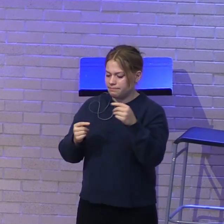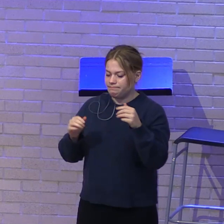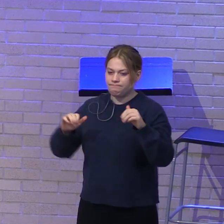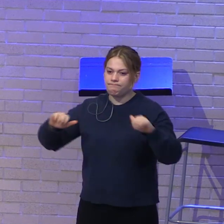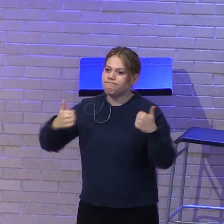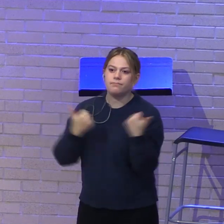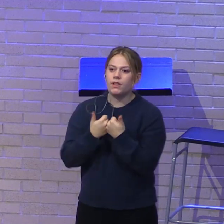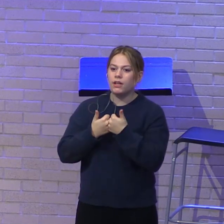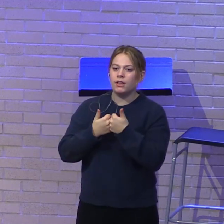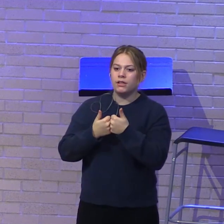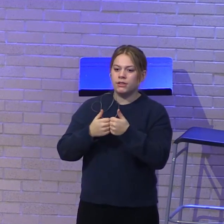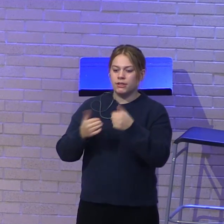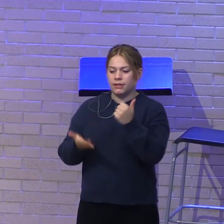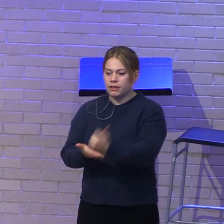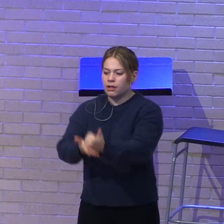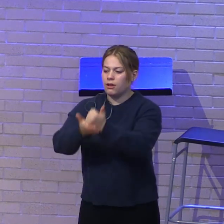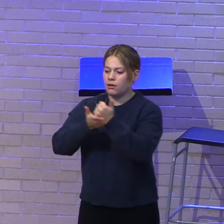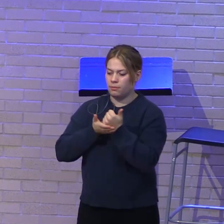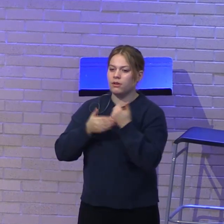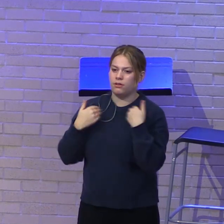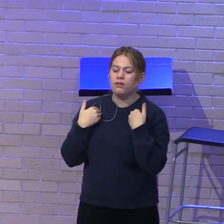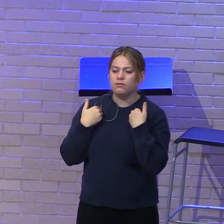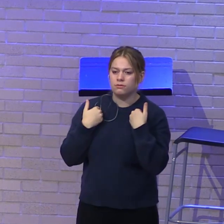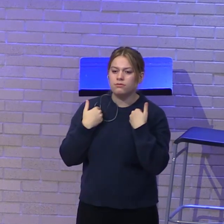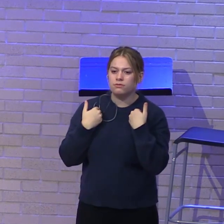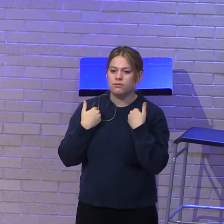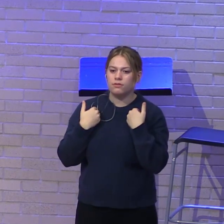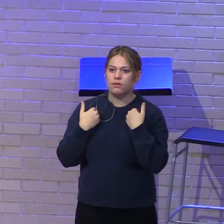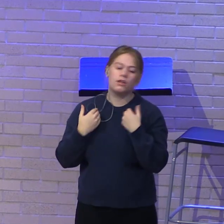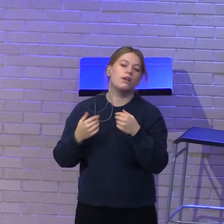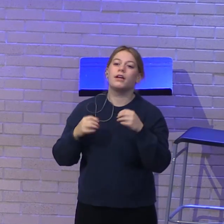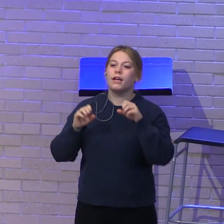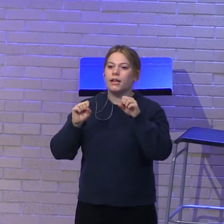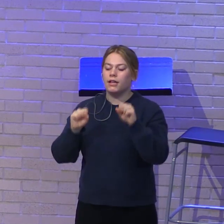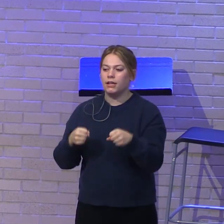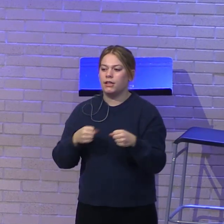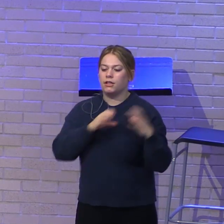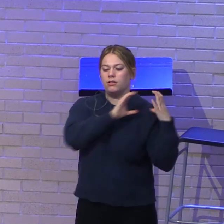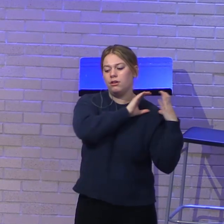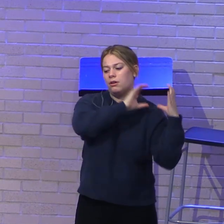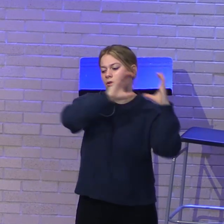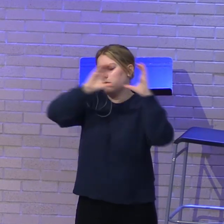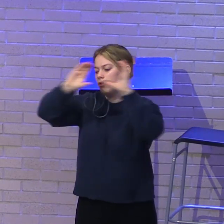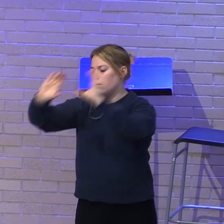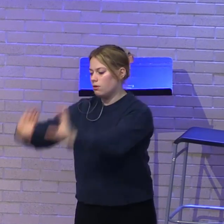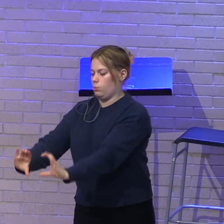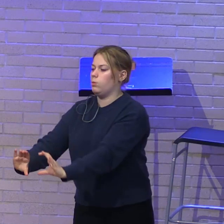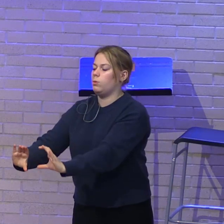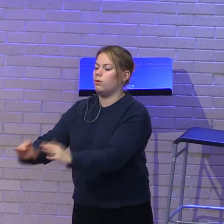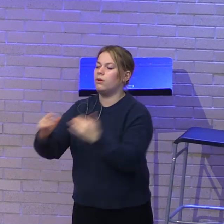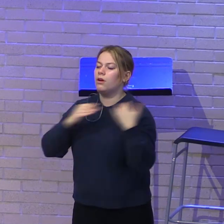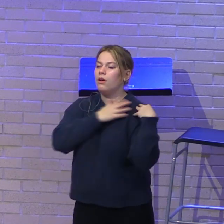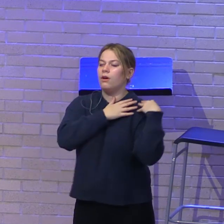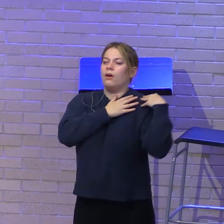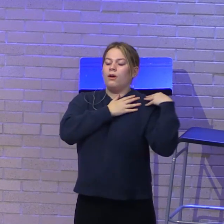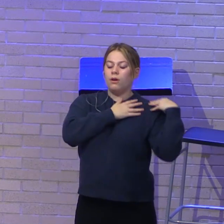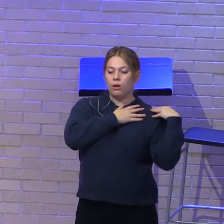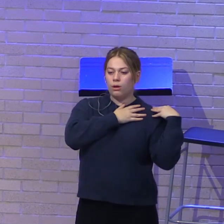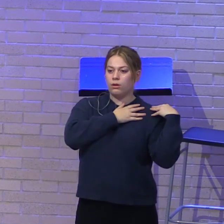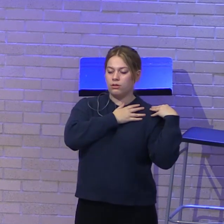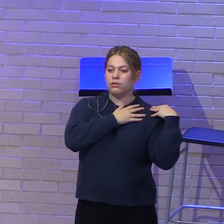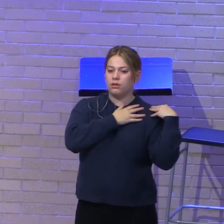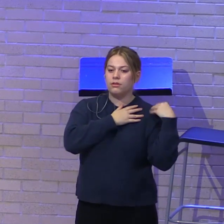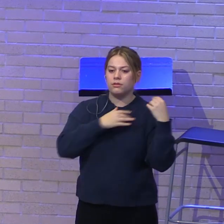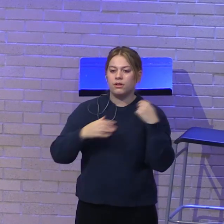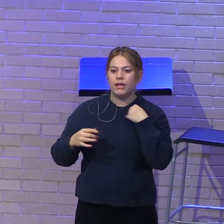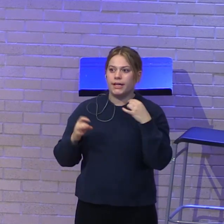needed. And hope that maybe I could finally get some relief by taking that one thing off my plate. So as much as I hate to